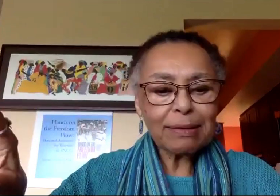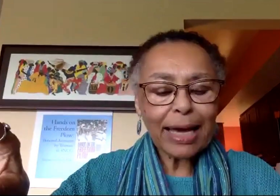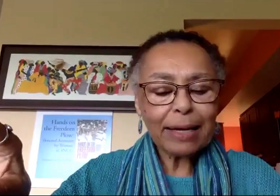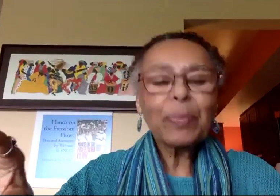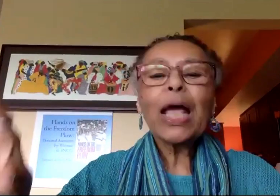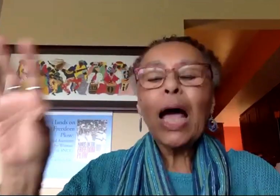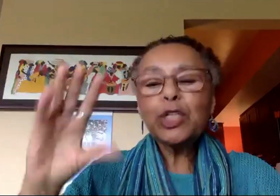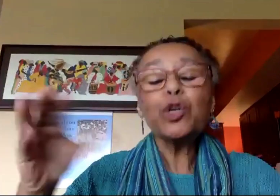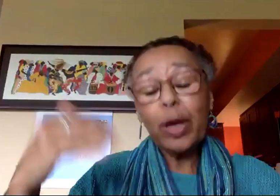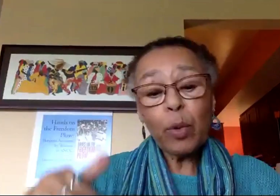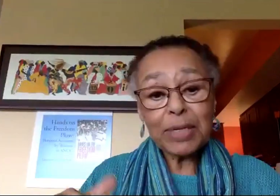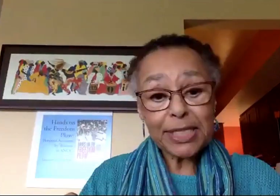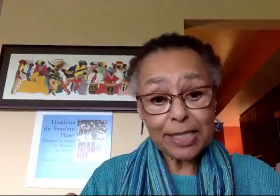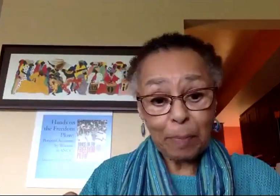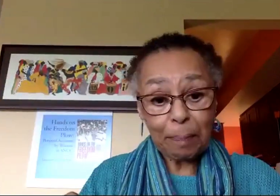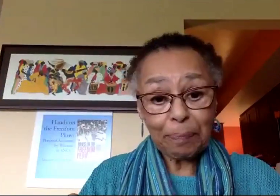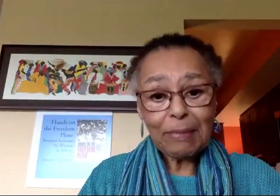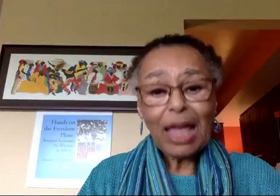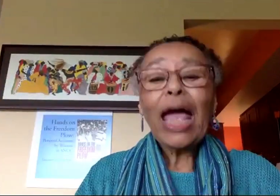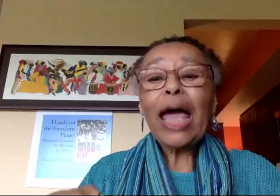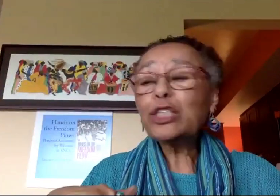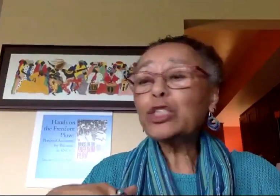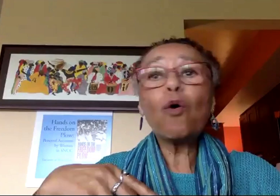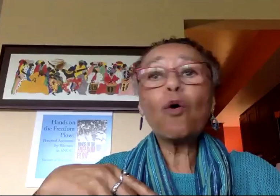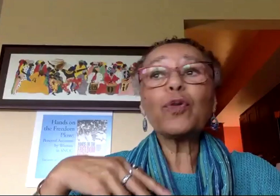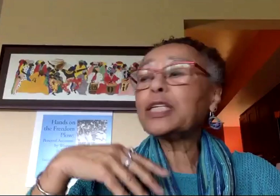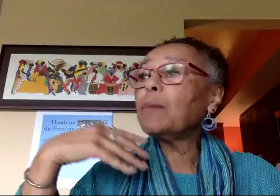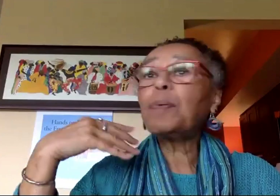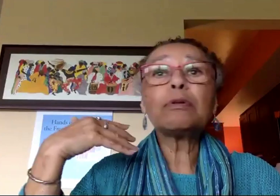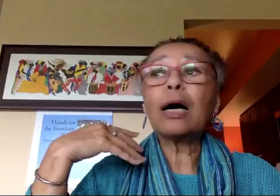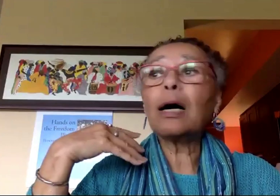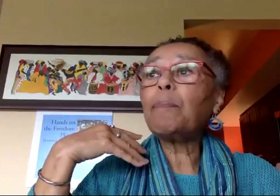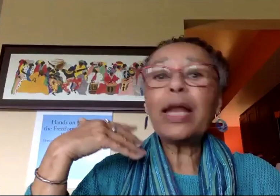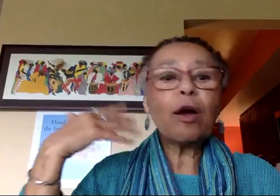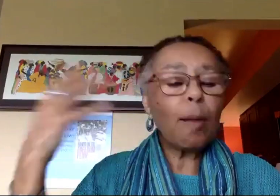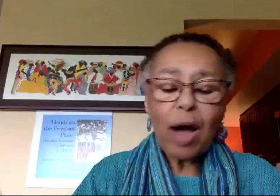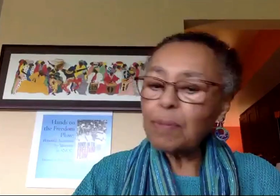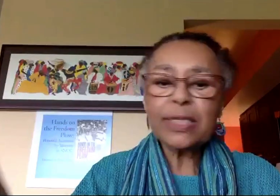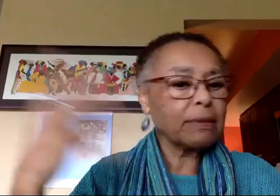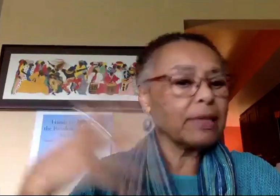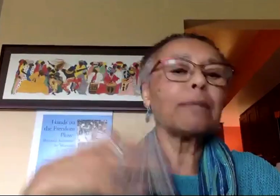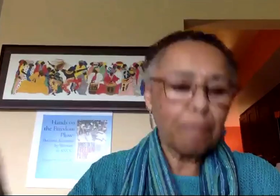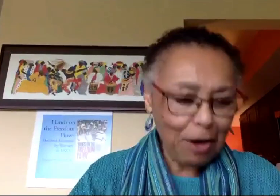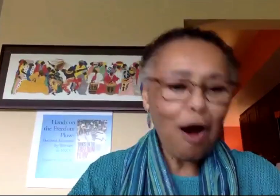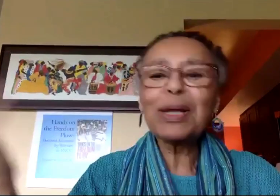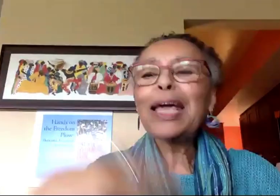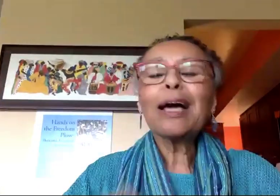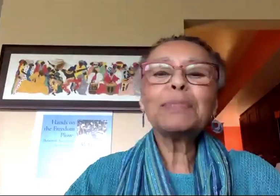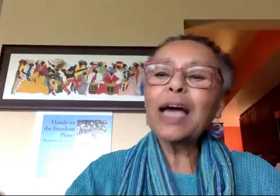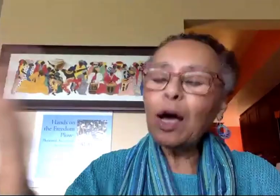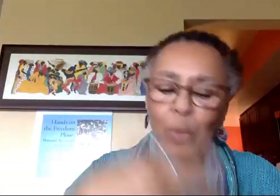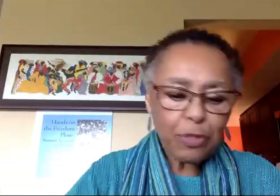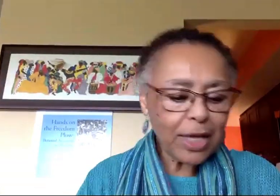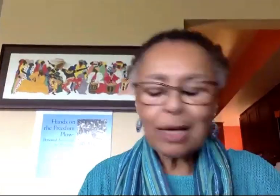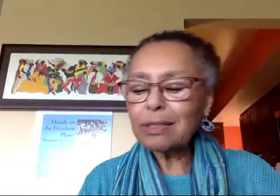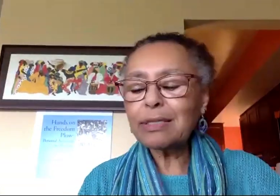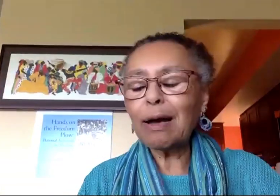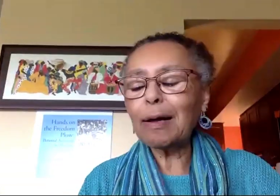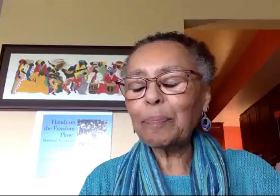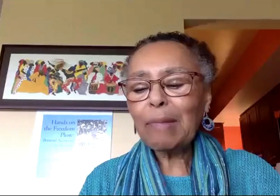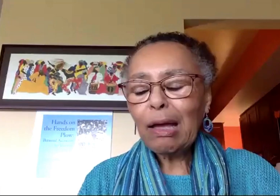been in Atlanta, to Greenwood, Mississippi. And so, for example, Betty Garman Robinson, then Betty Garman, comes down with